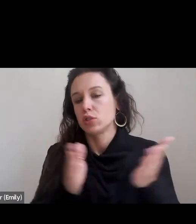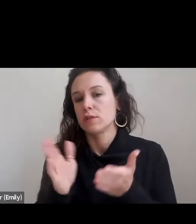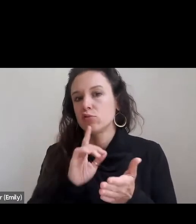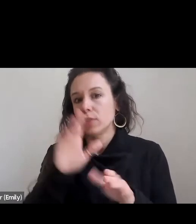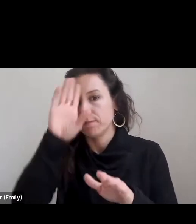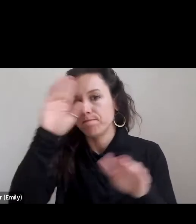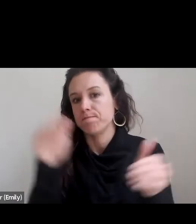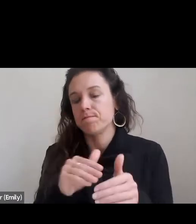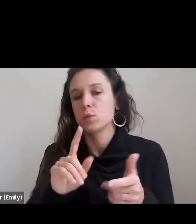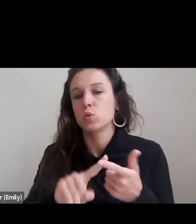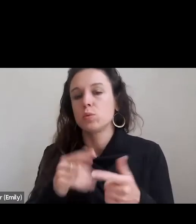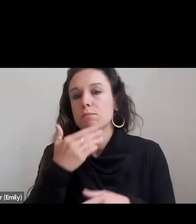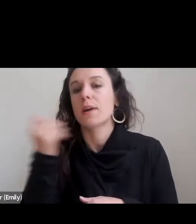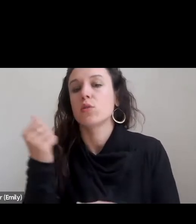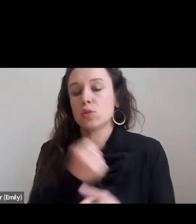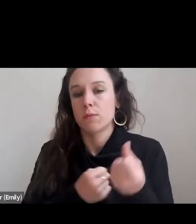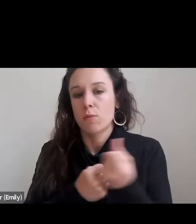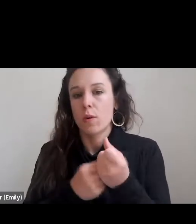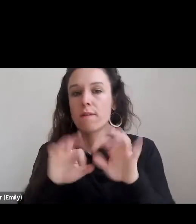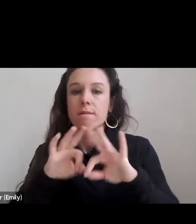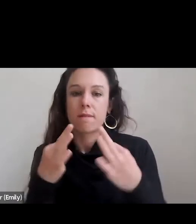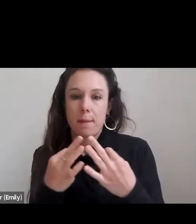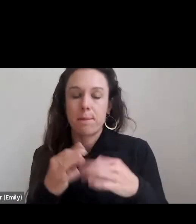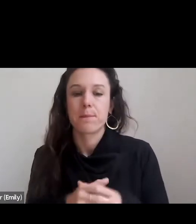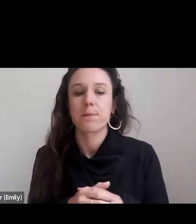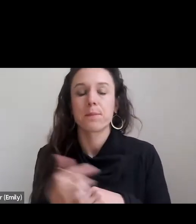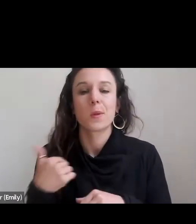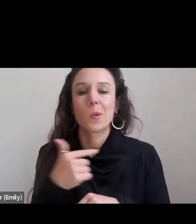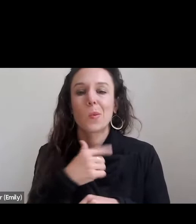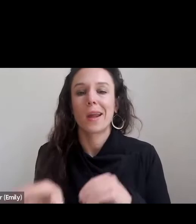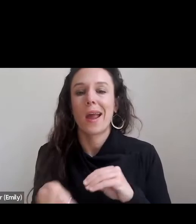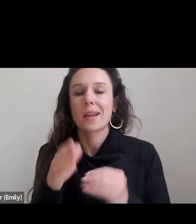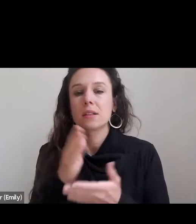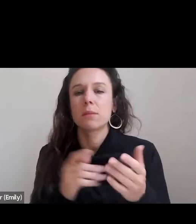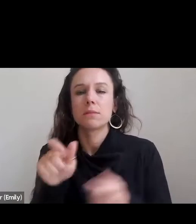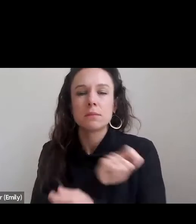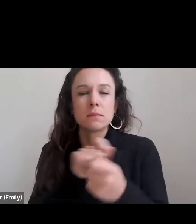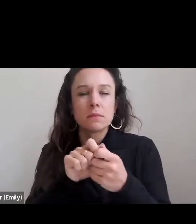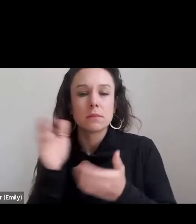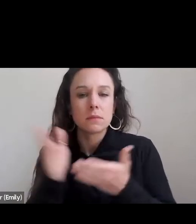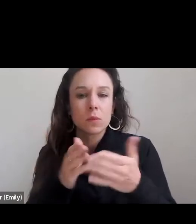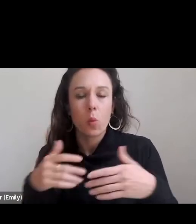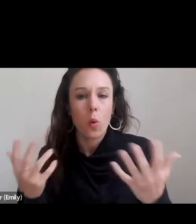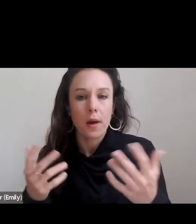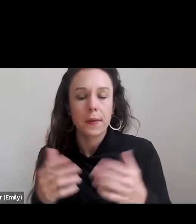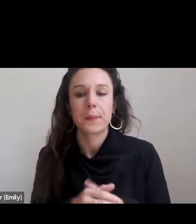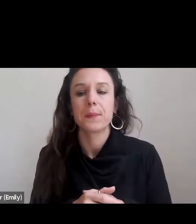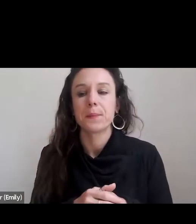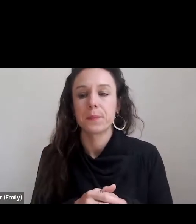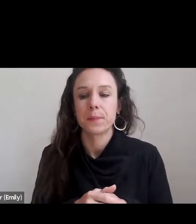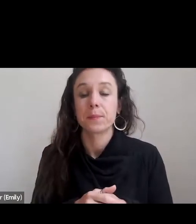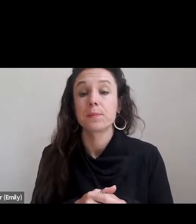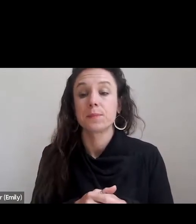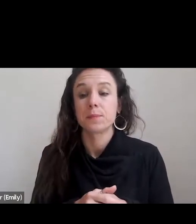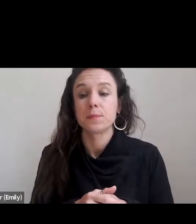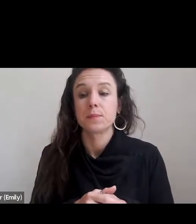better supporting families. So we added some of the specific services that we added to better support families we